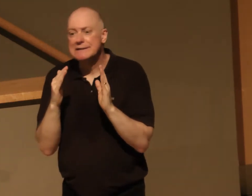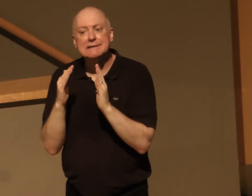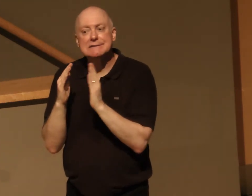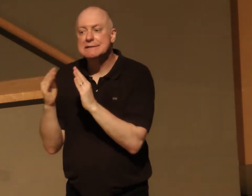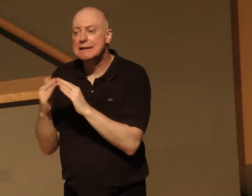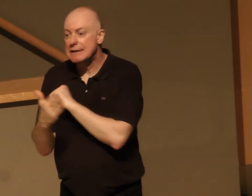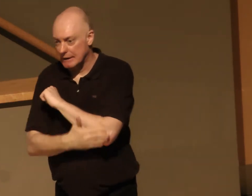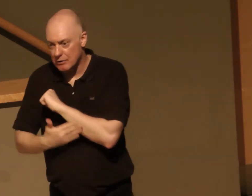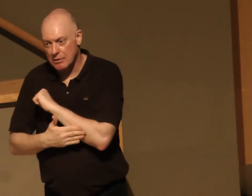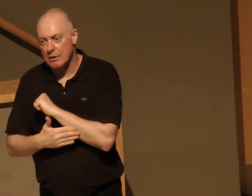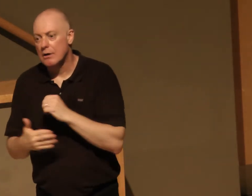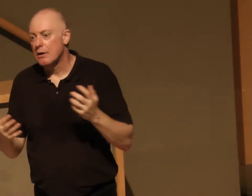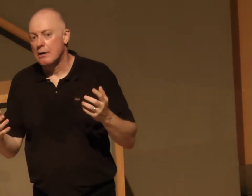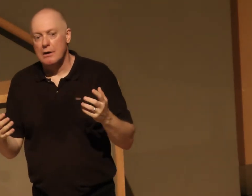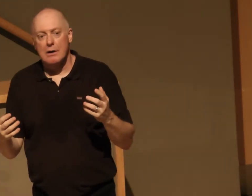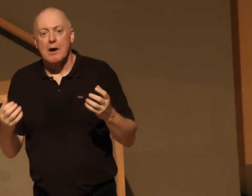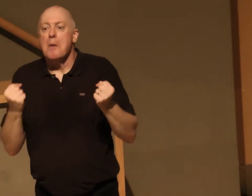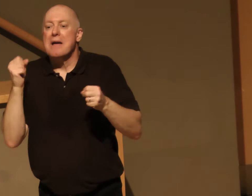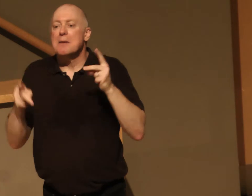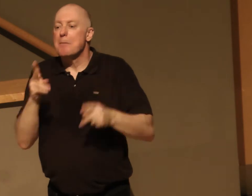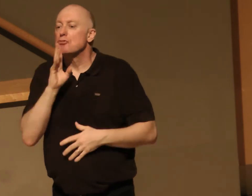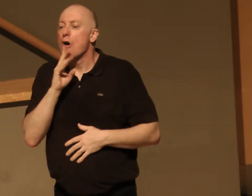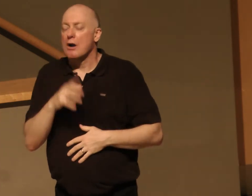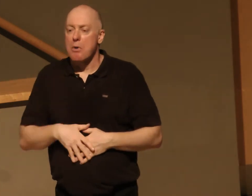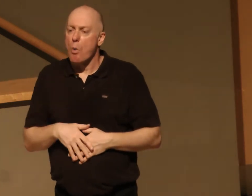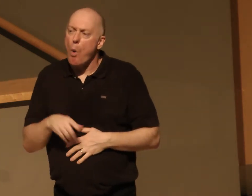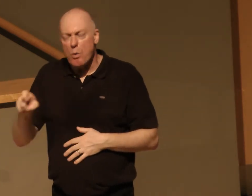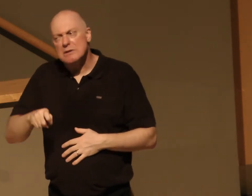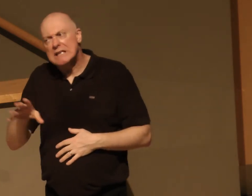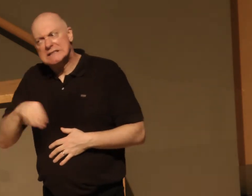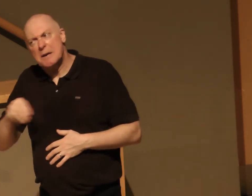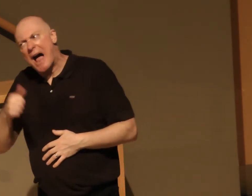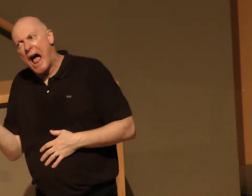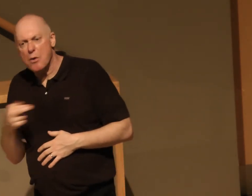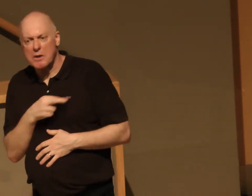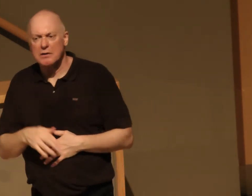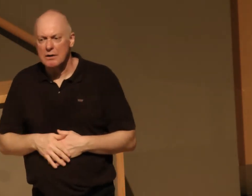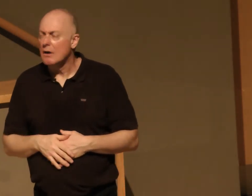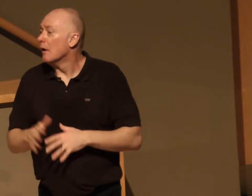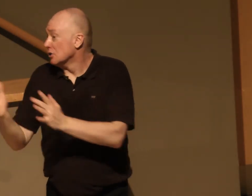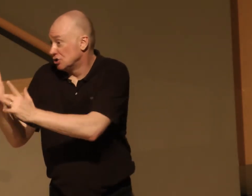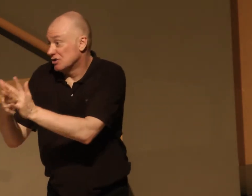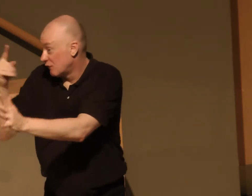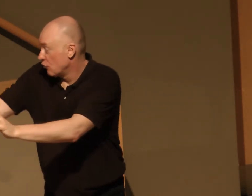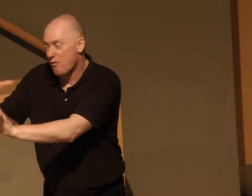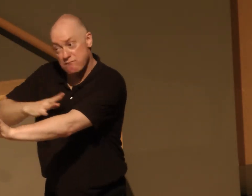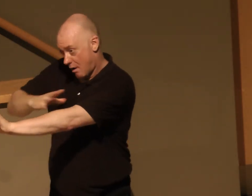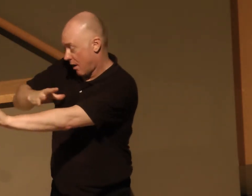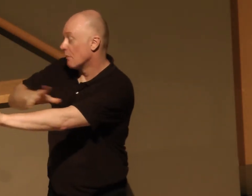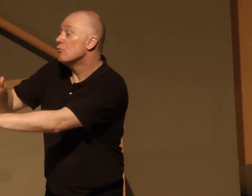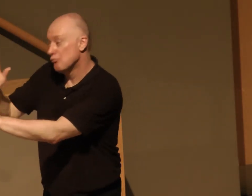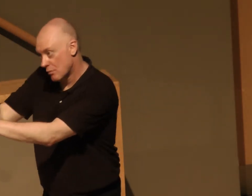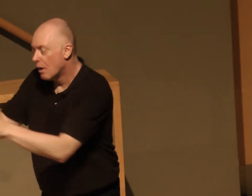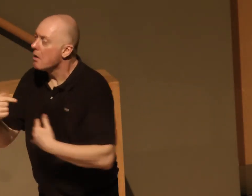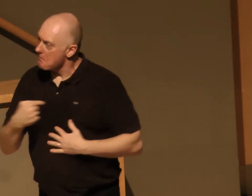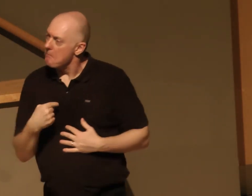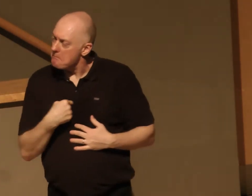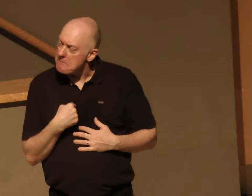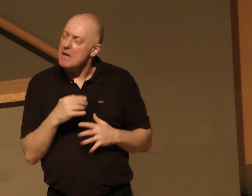country there's a lot of talk of tolerance and there's a lot of people that will say to you well if Jesus is good for you that's good you can go ahead and give your trust in him but I want to be spiritual in this way